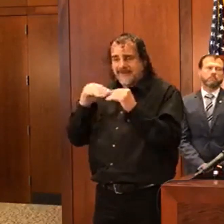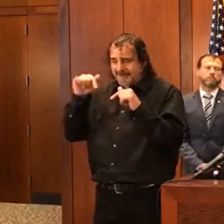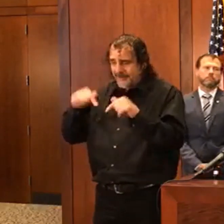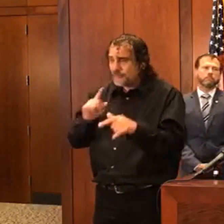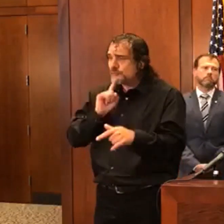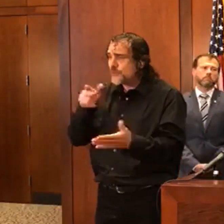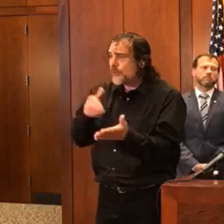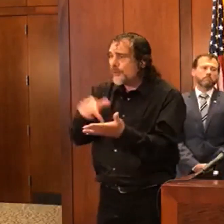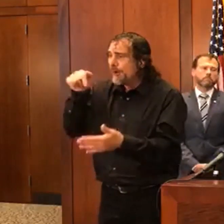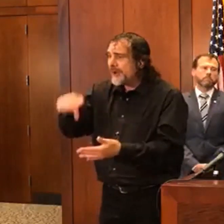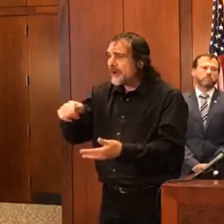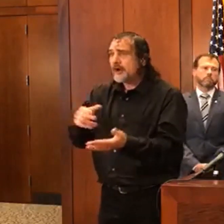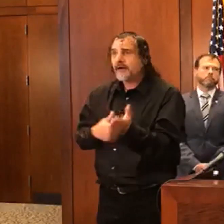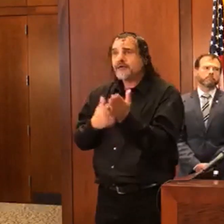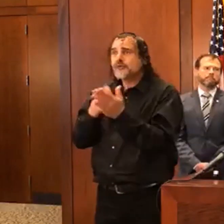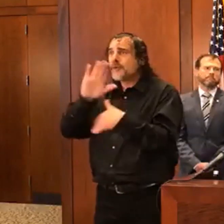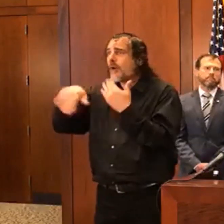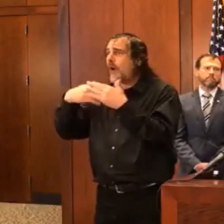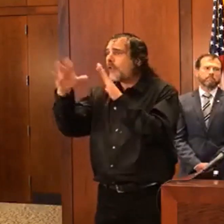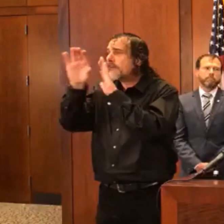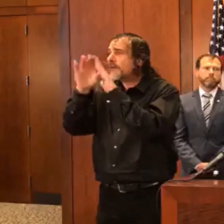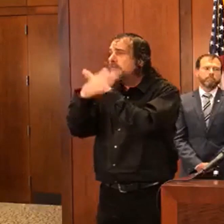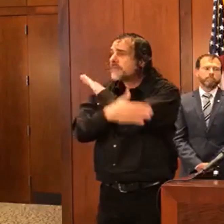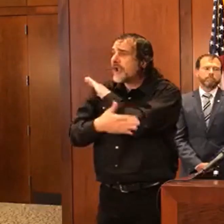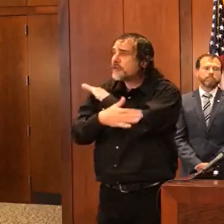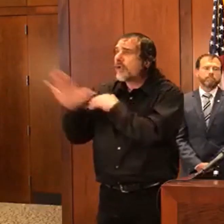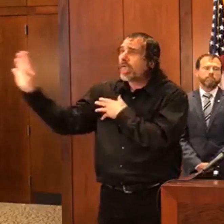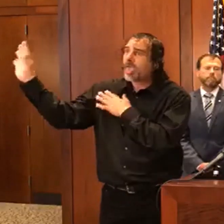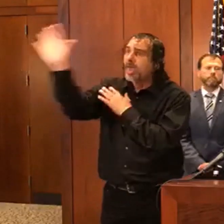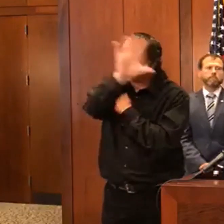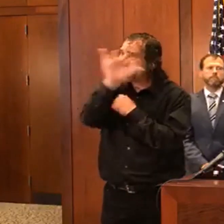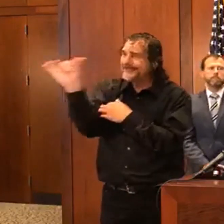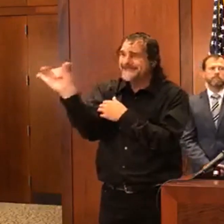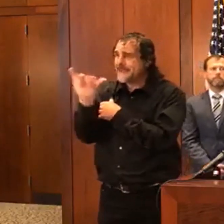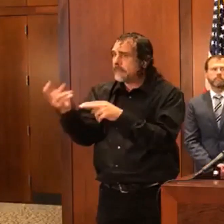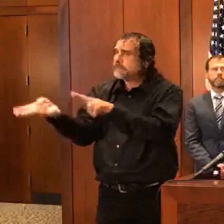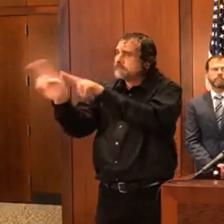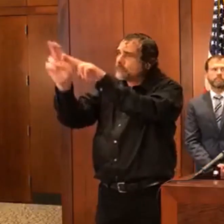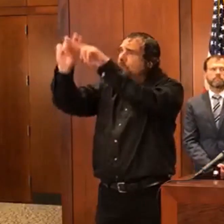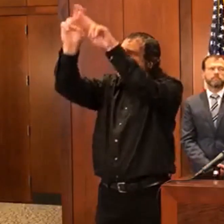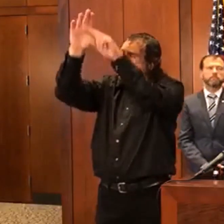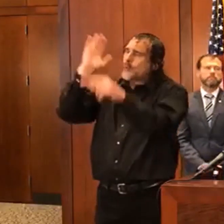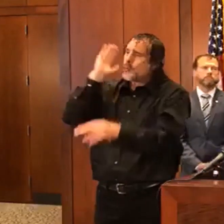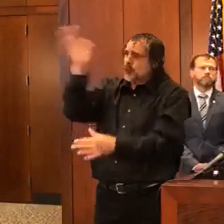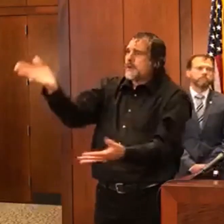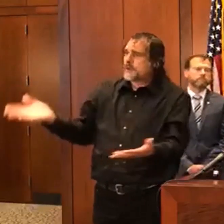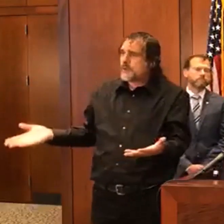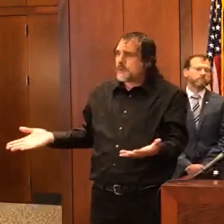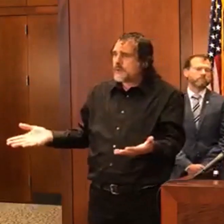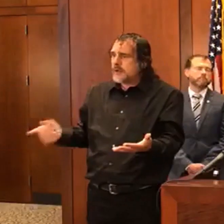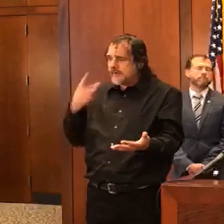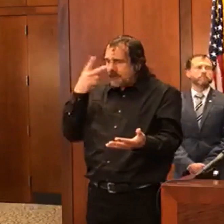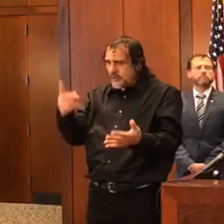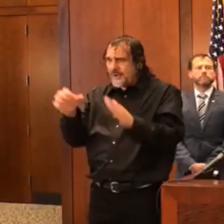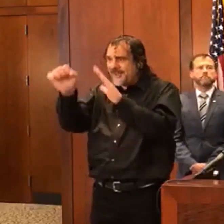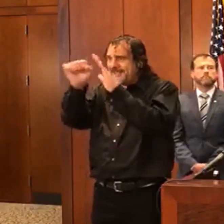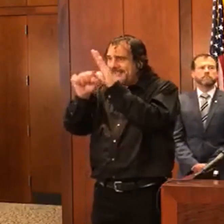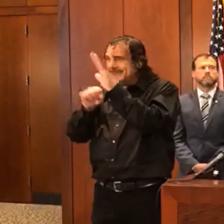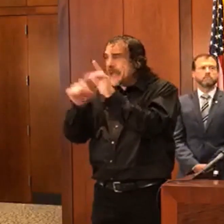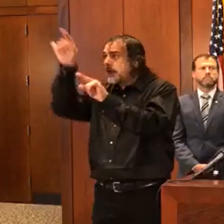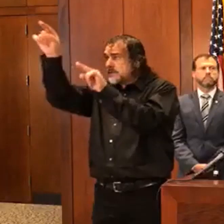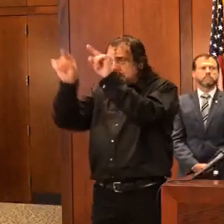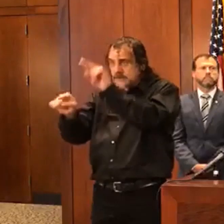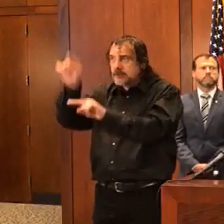country. And that's also the reason why I think if you, at this point in the cycle, look at states' number of